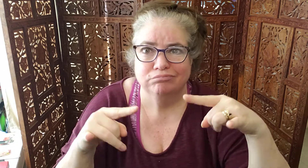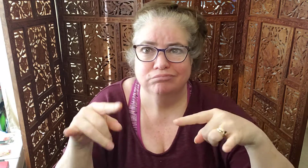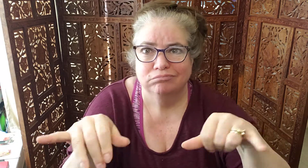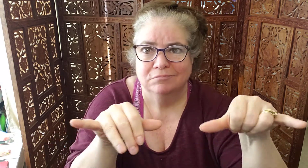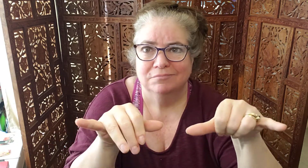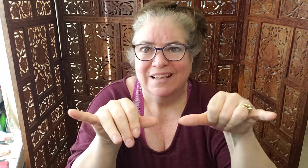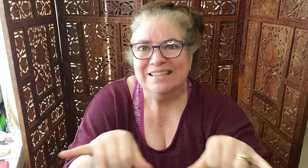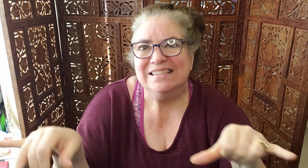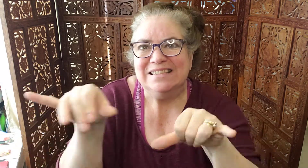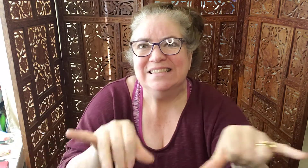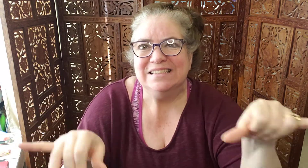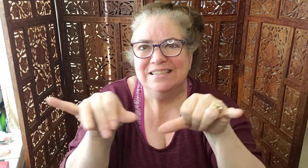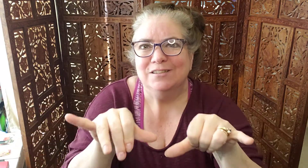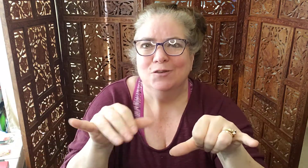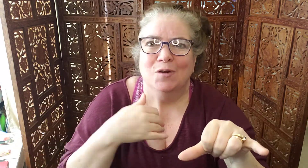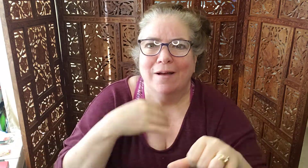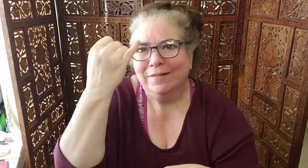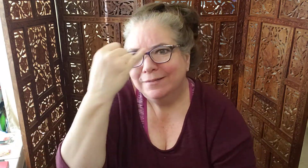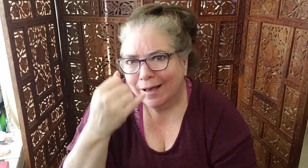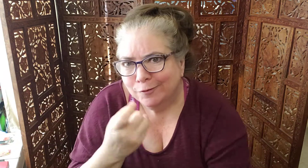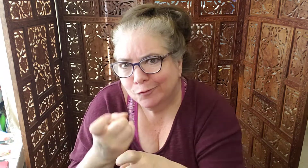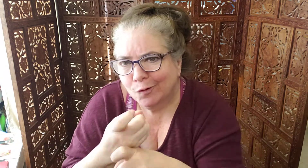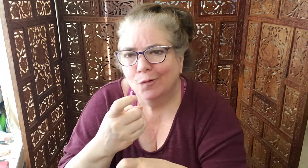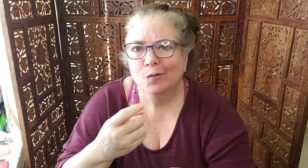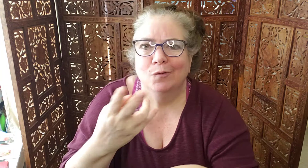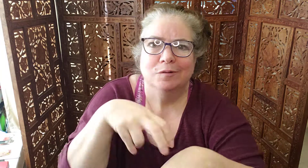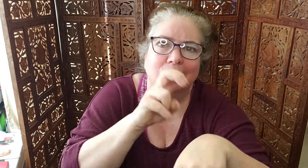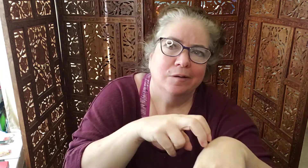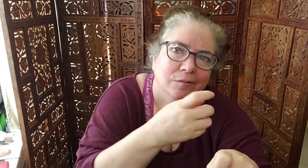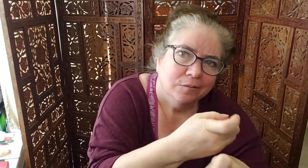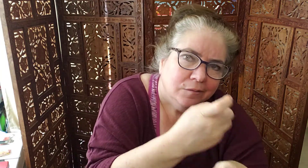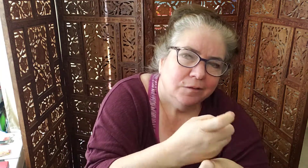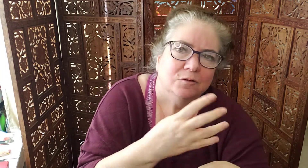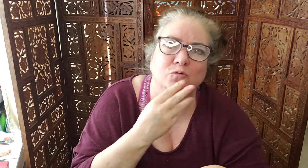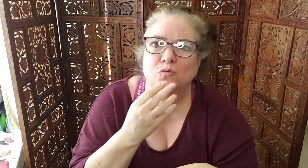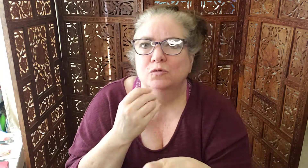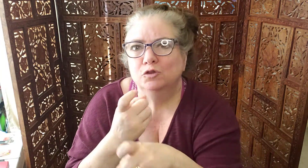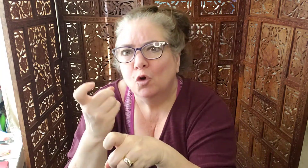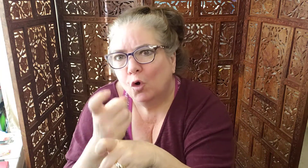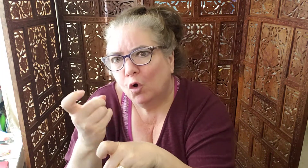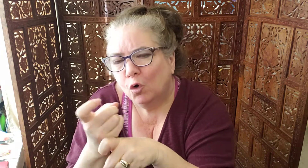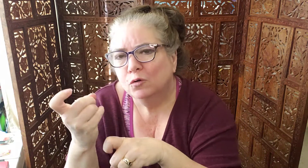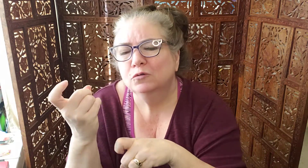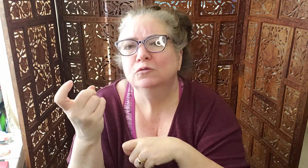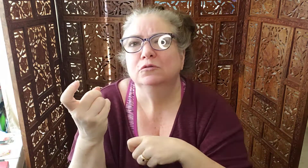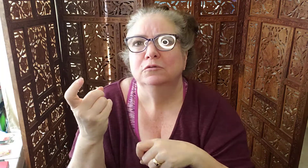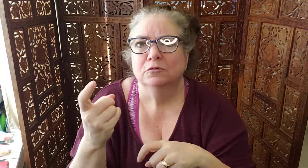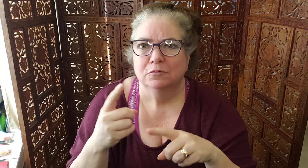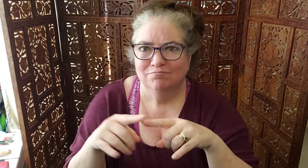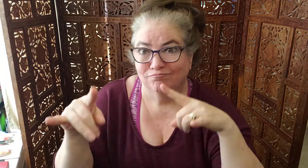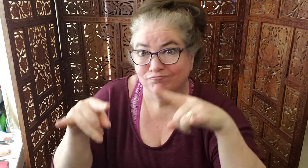There were Italian jokes, Irish jokes, Jewish jokes. But by being made fun of on